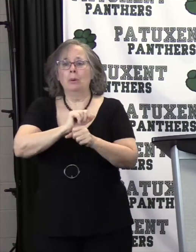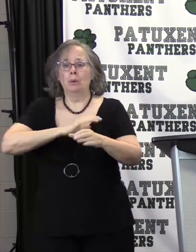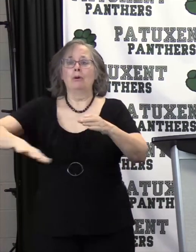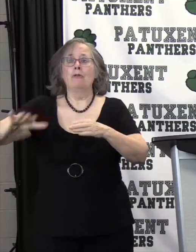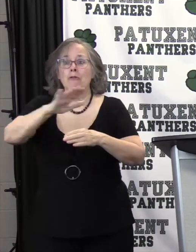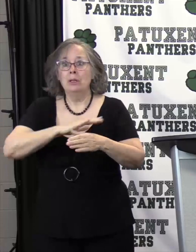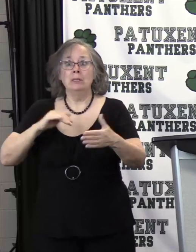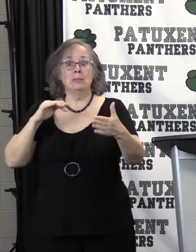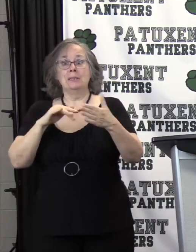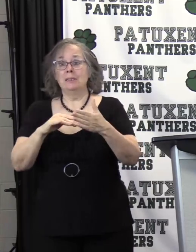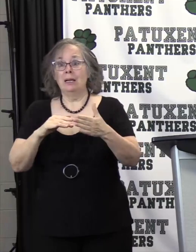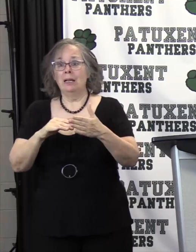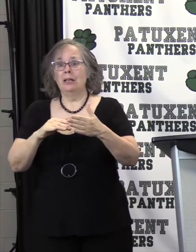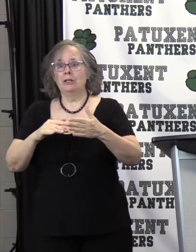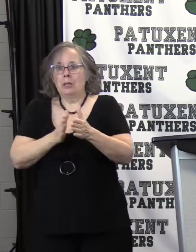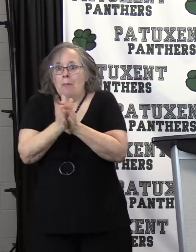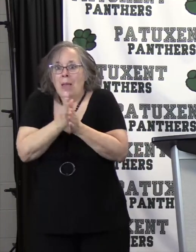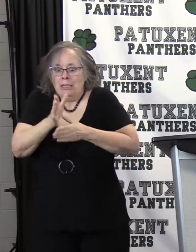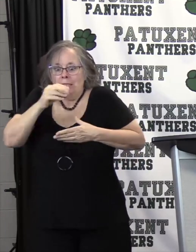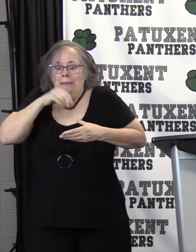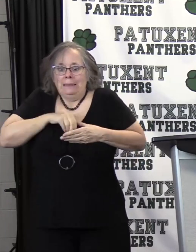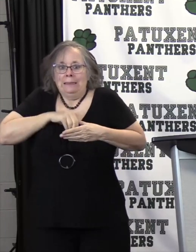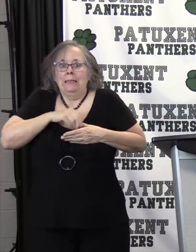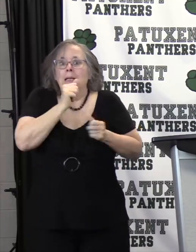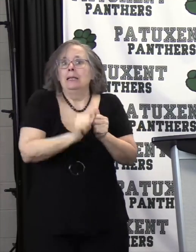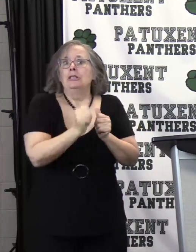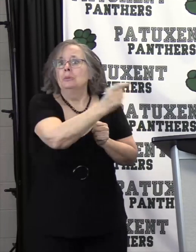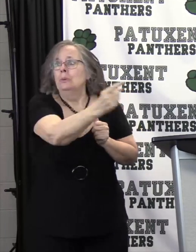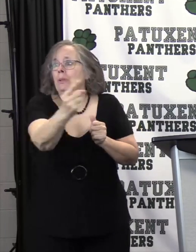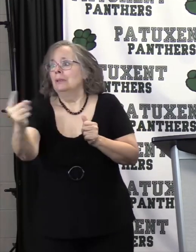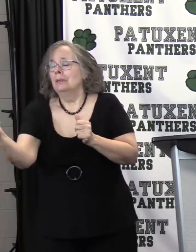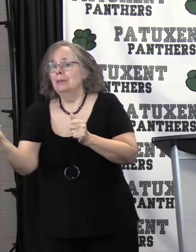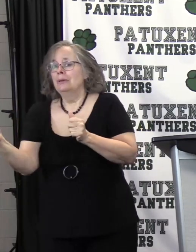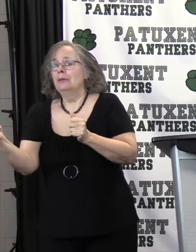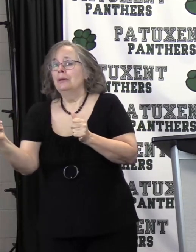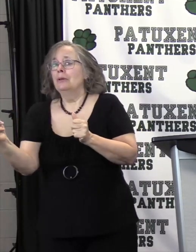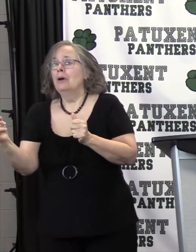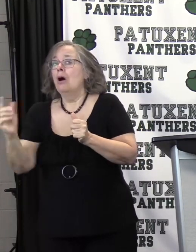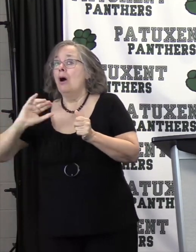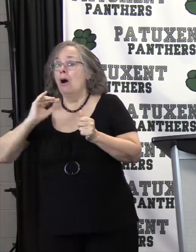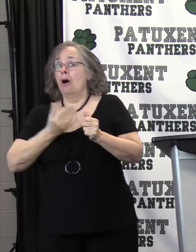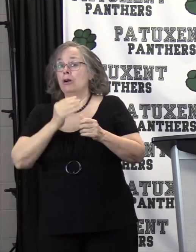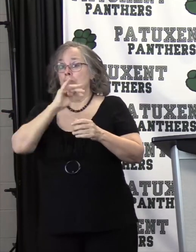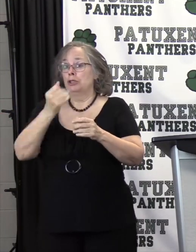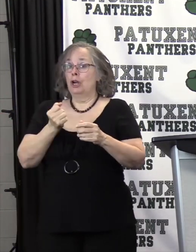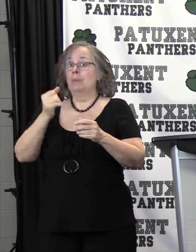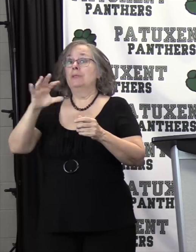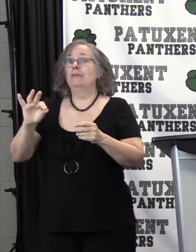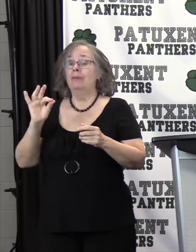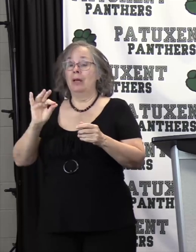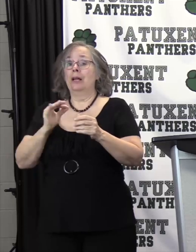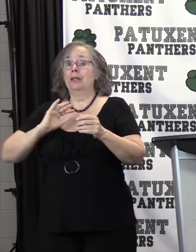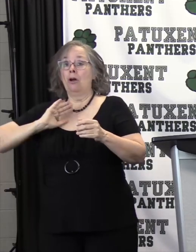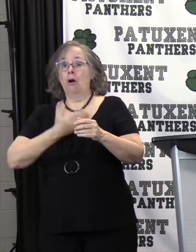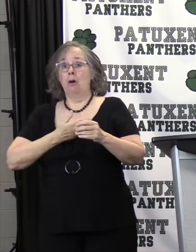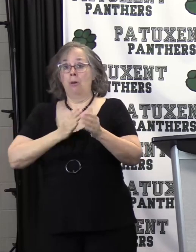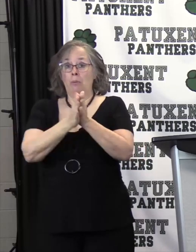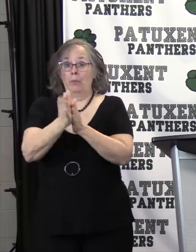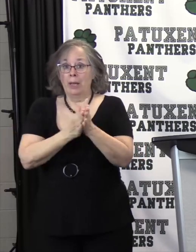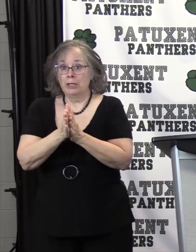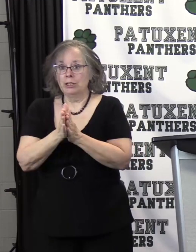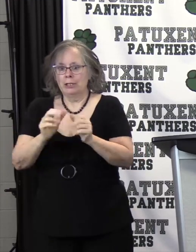field of study, there is a passion inside of each one of us. Our job is to find what we are passionate about.